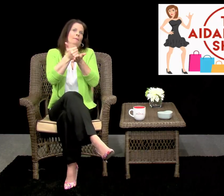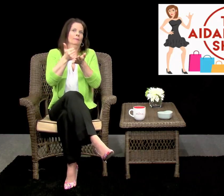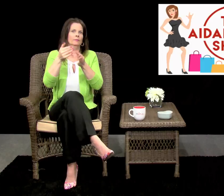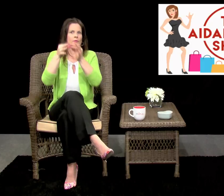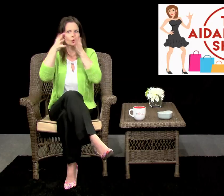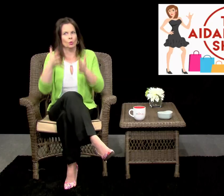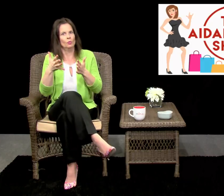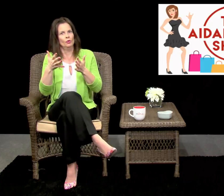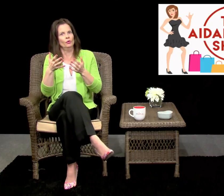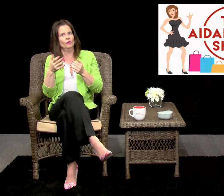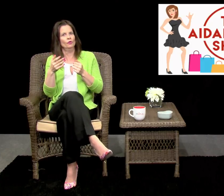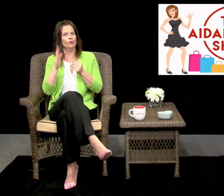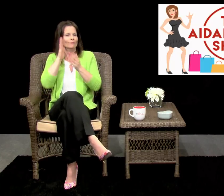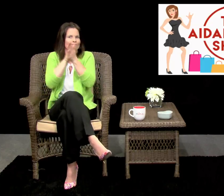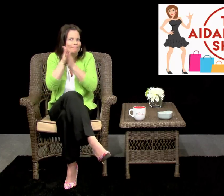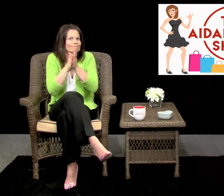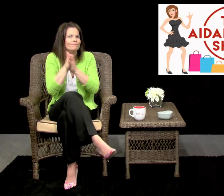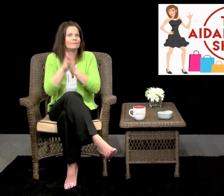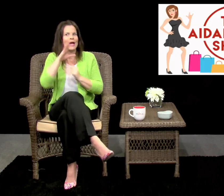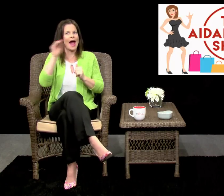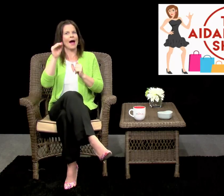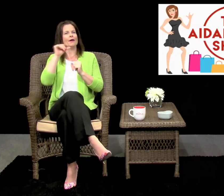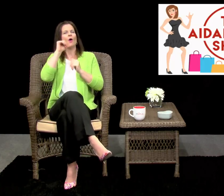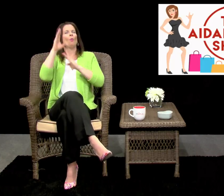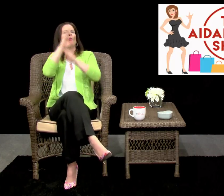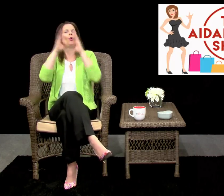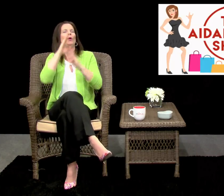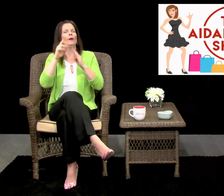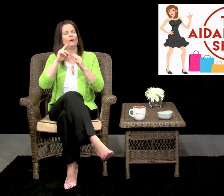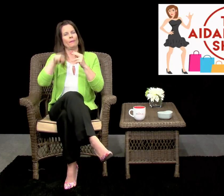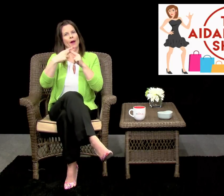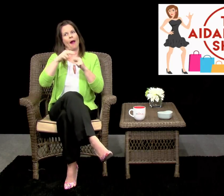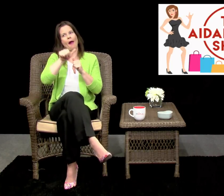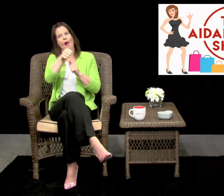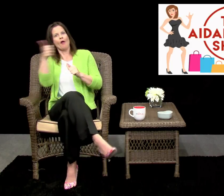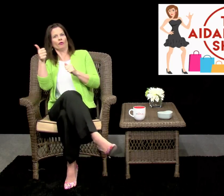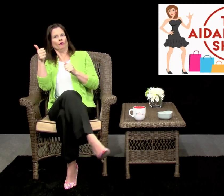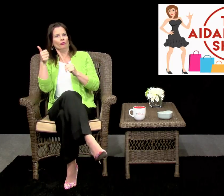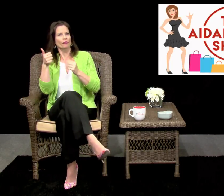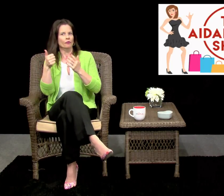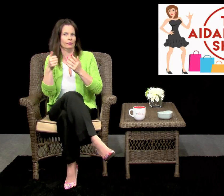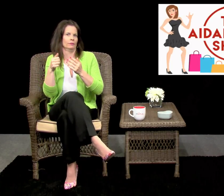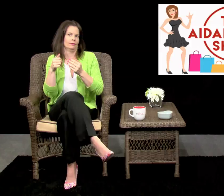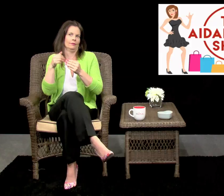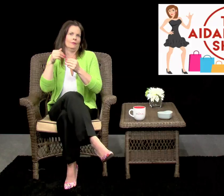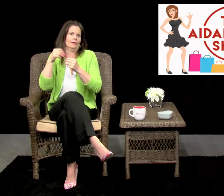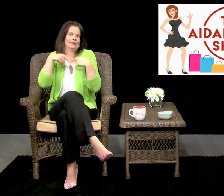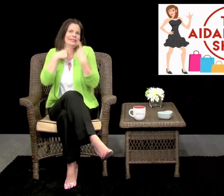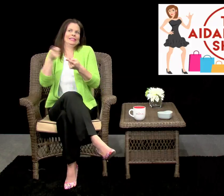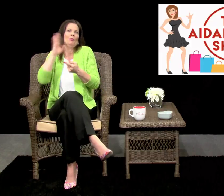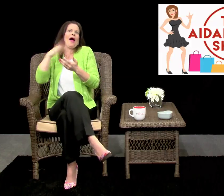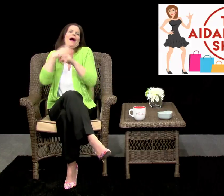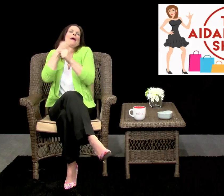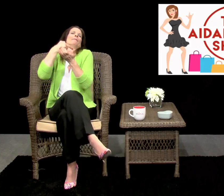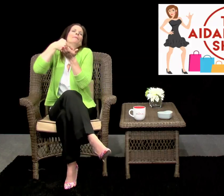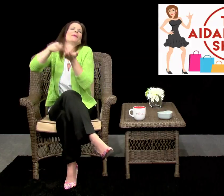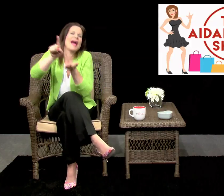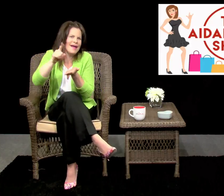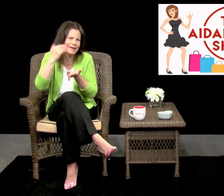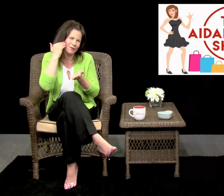for interpreters, because that would give interpreters more incentive to take this job as opposed to another